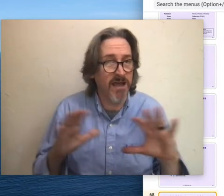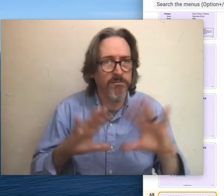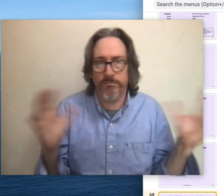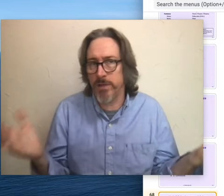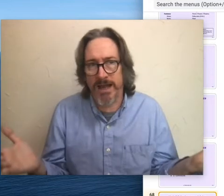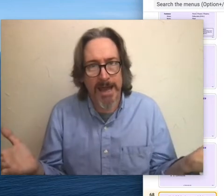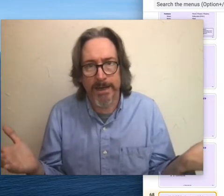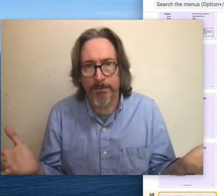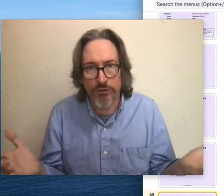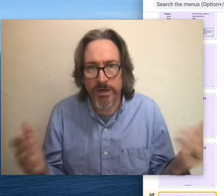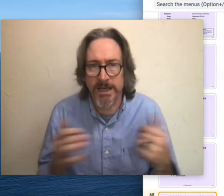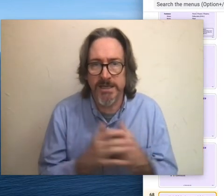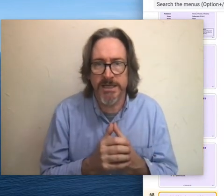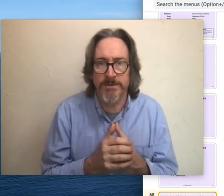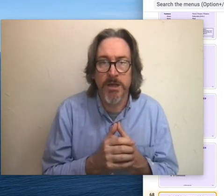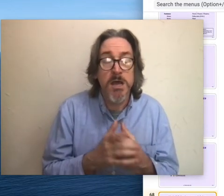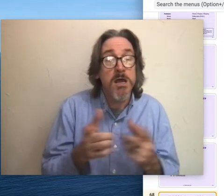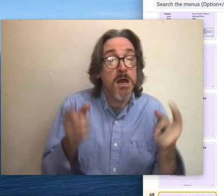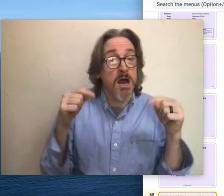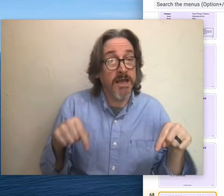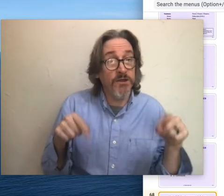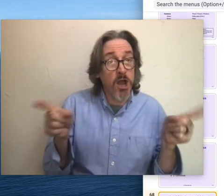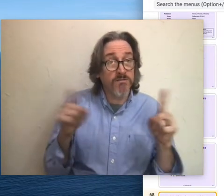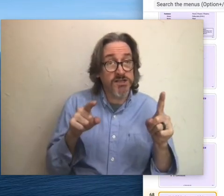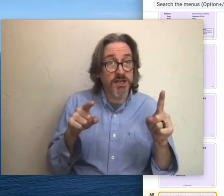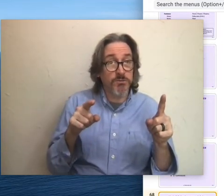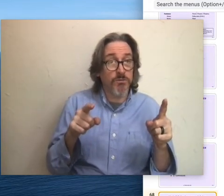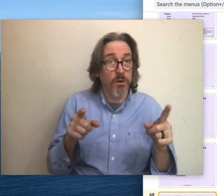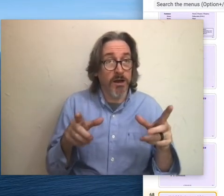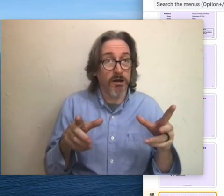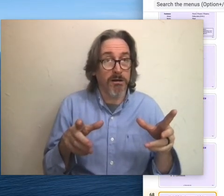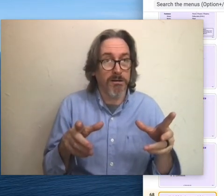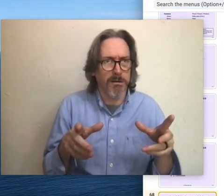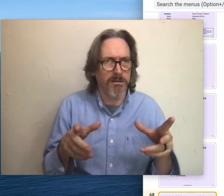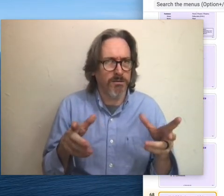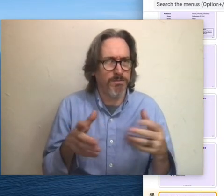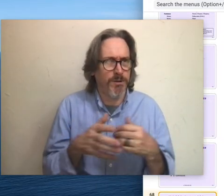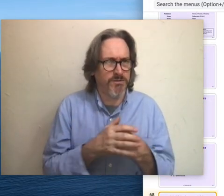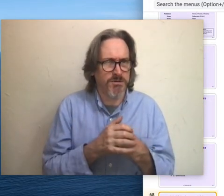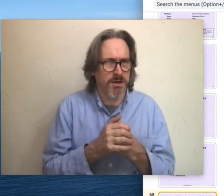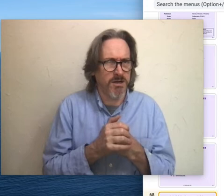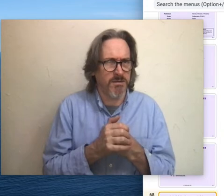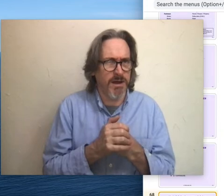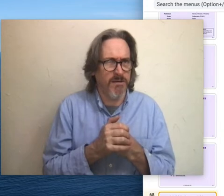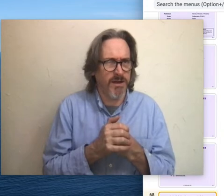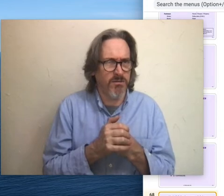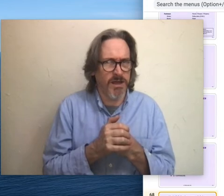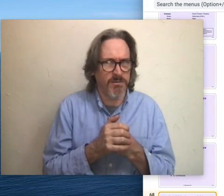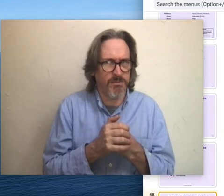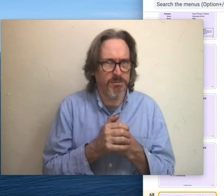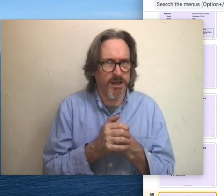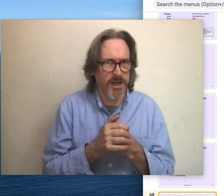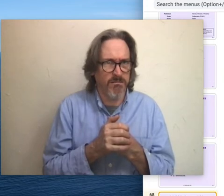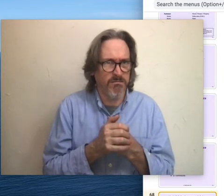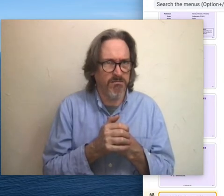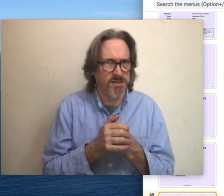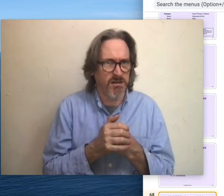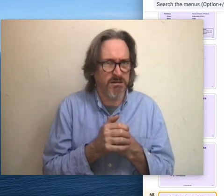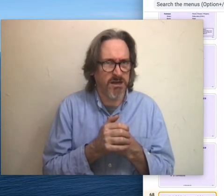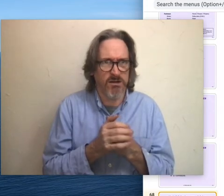5, again, pretty easy. In the conversation where they're both talking about how they don't like